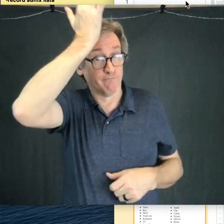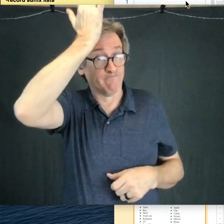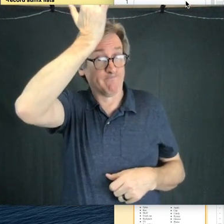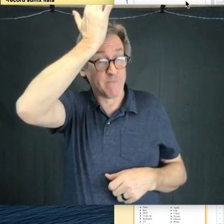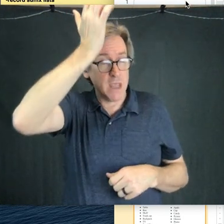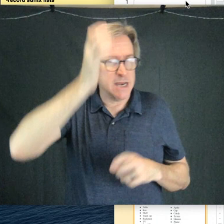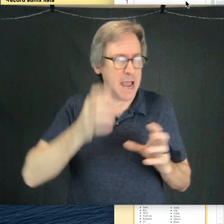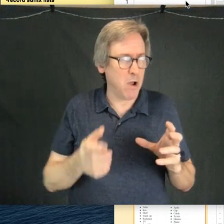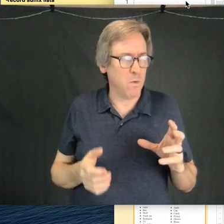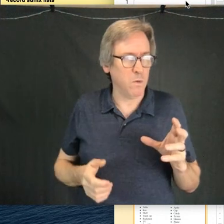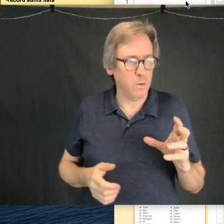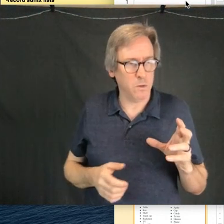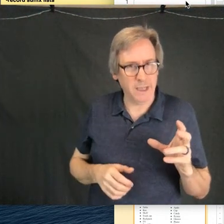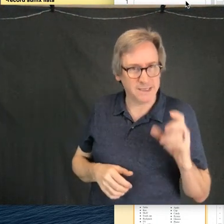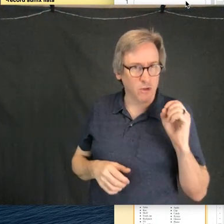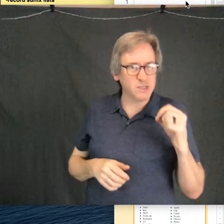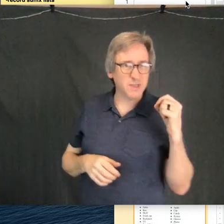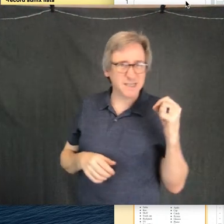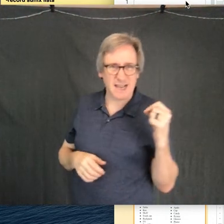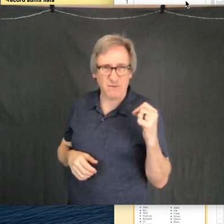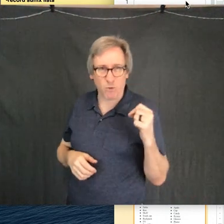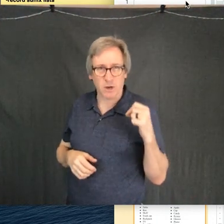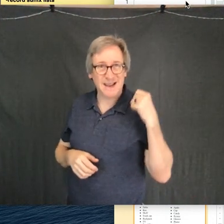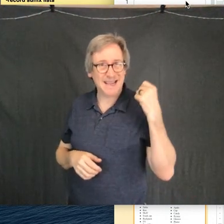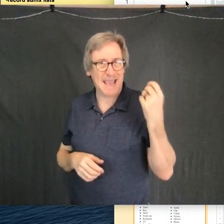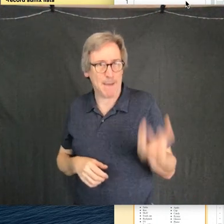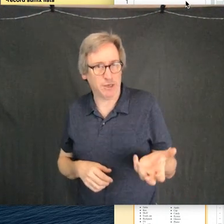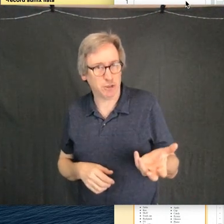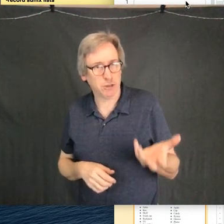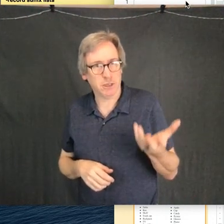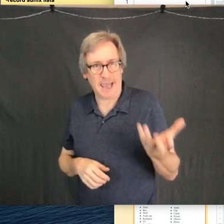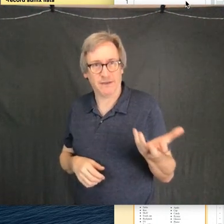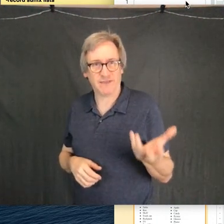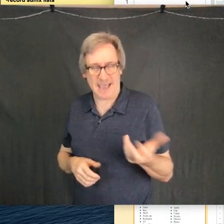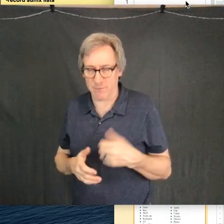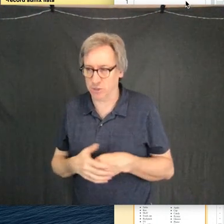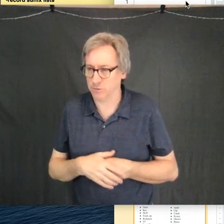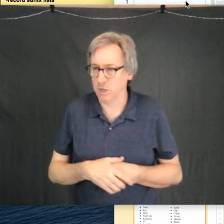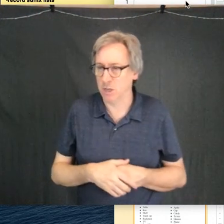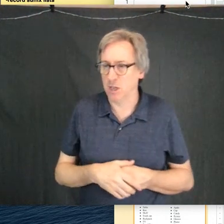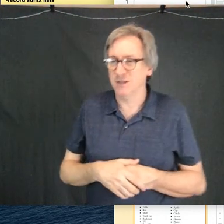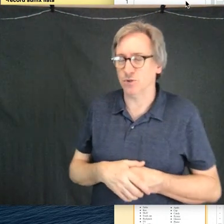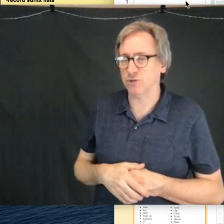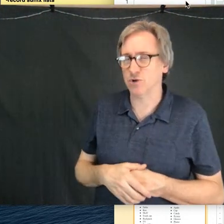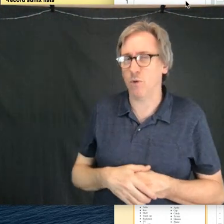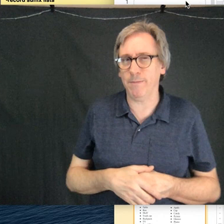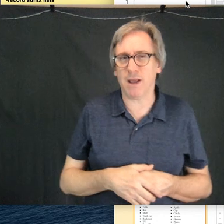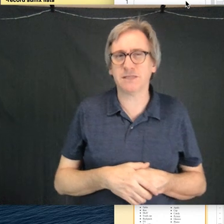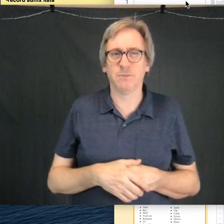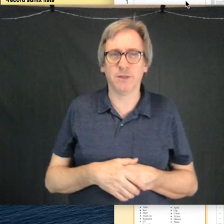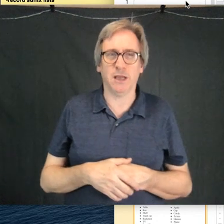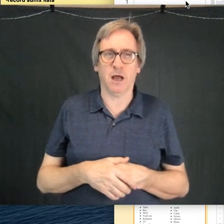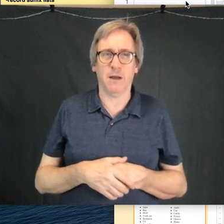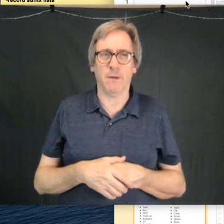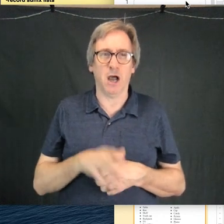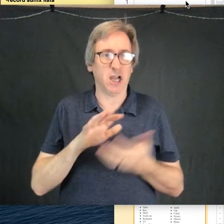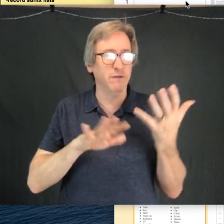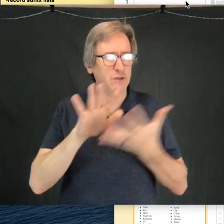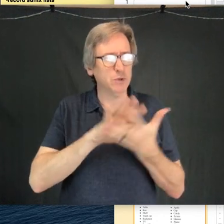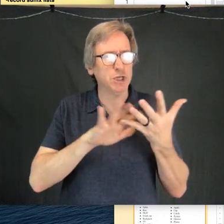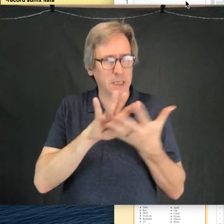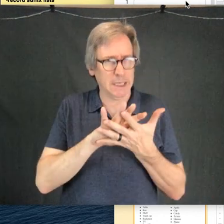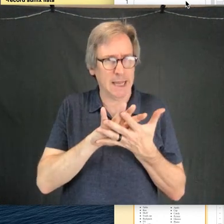garbage. Now, it's also the sign for cabbage, a head of cabbage. So there's quite possibly